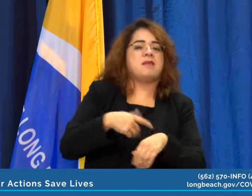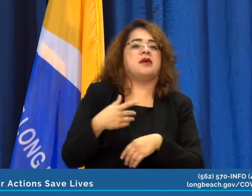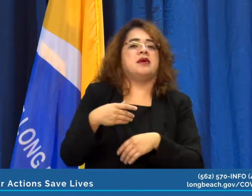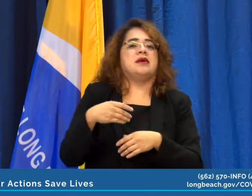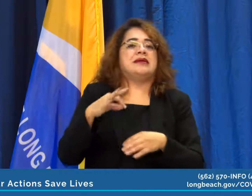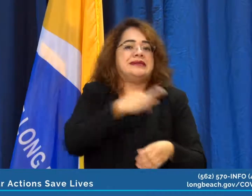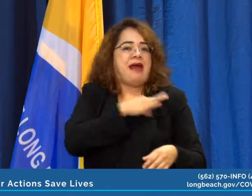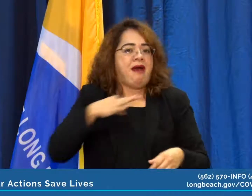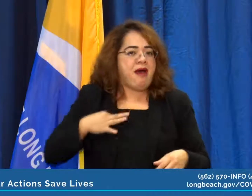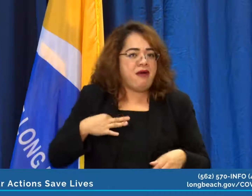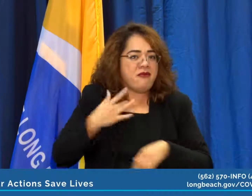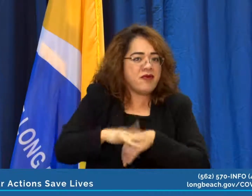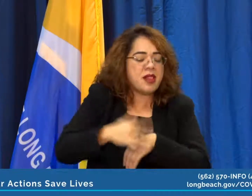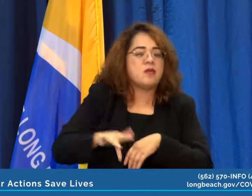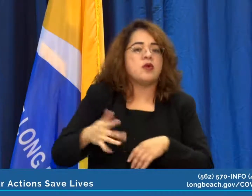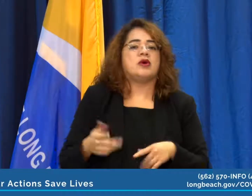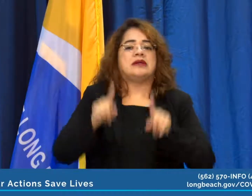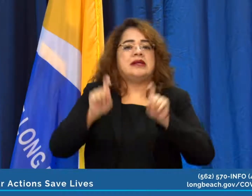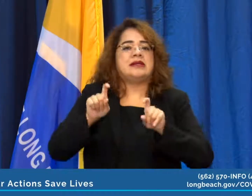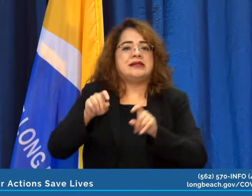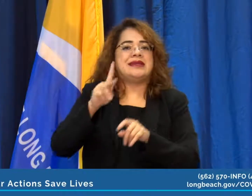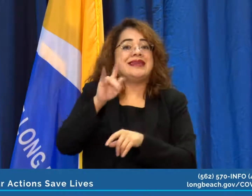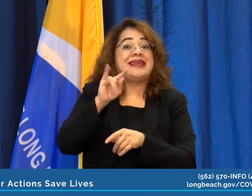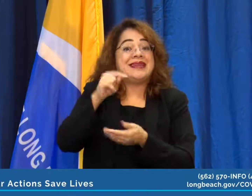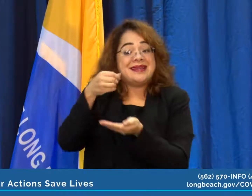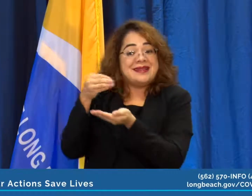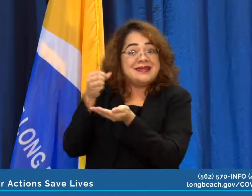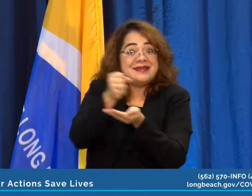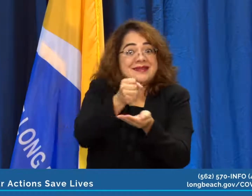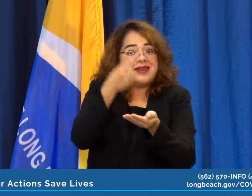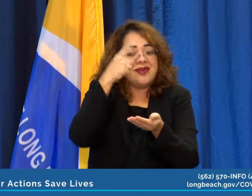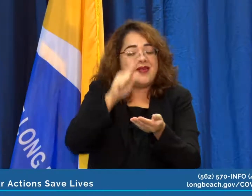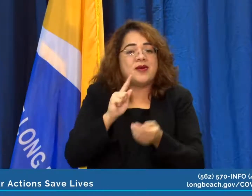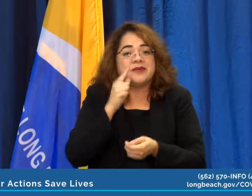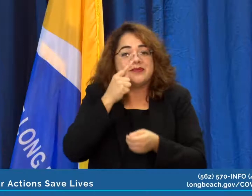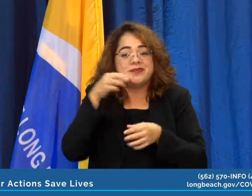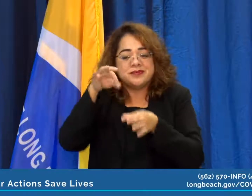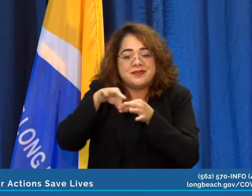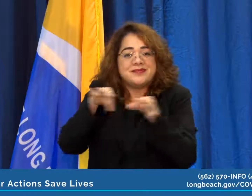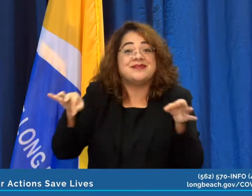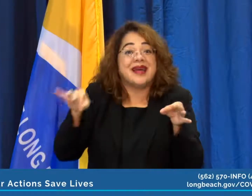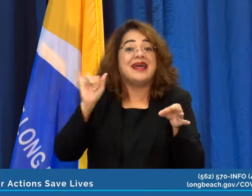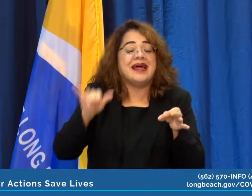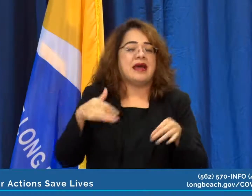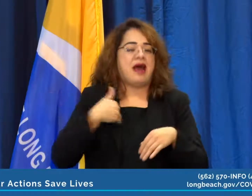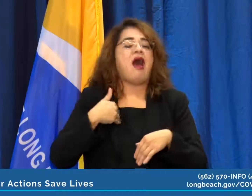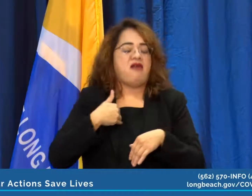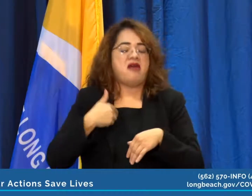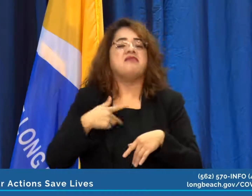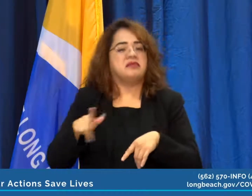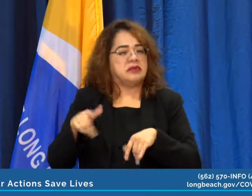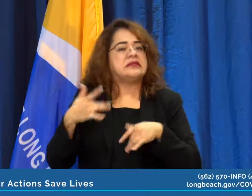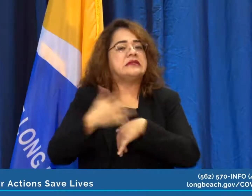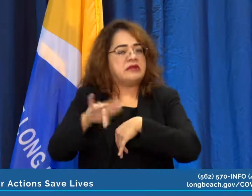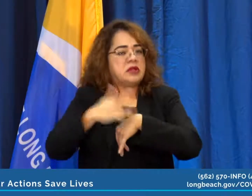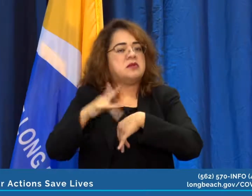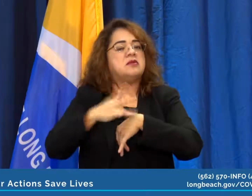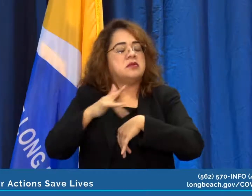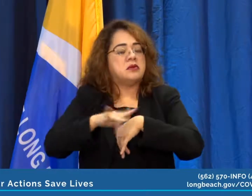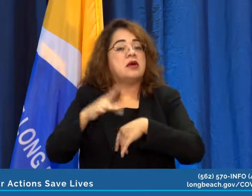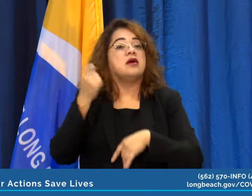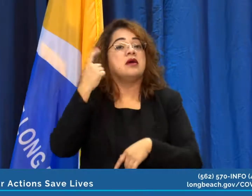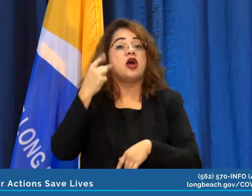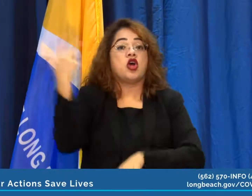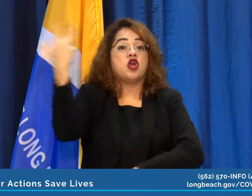sufficient staff as well as testing kits to be able to meet the need. At this point, we continue to have a